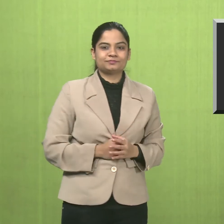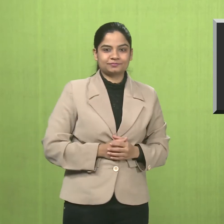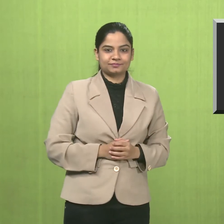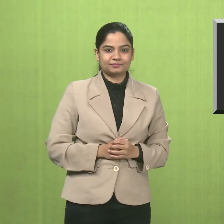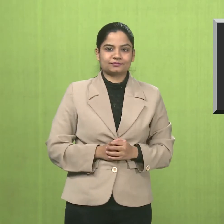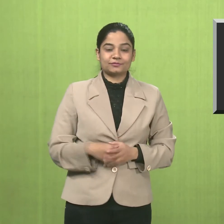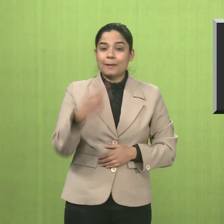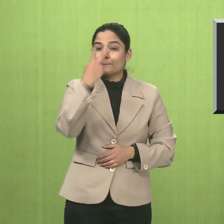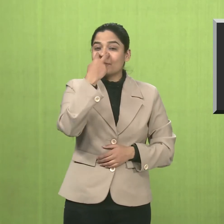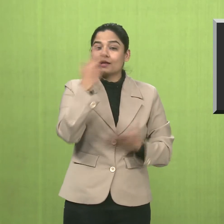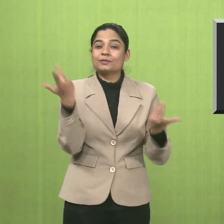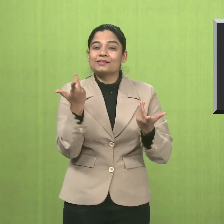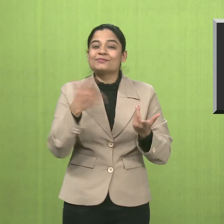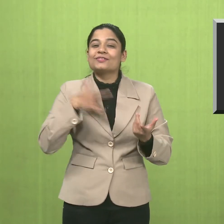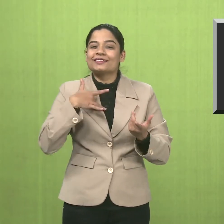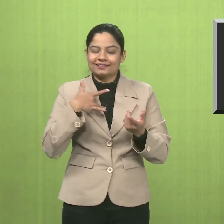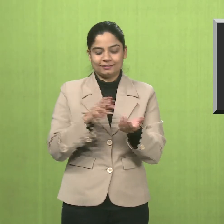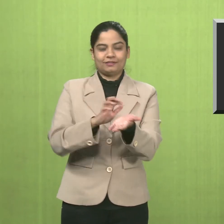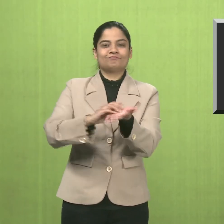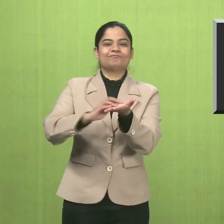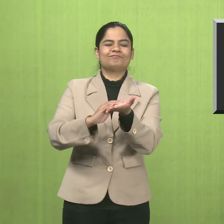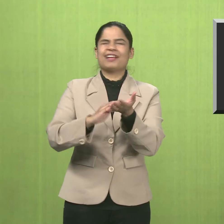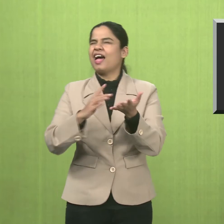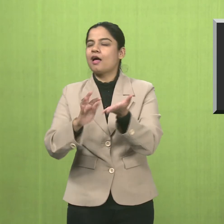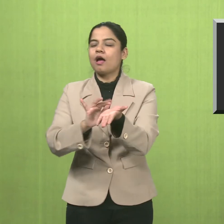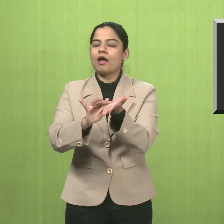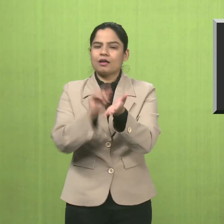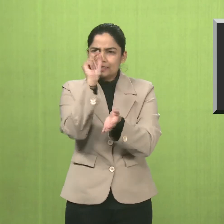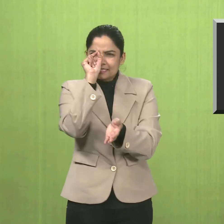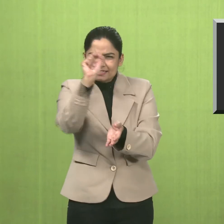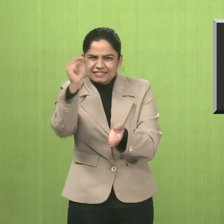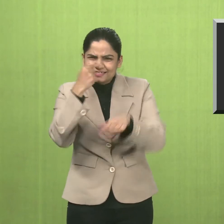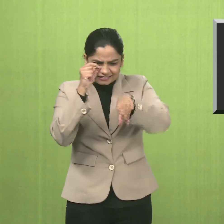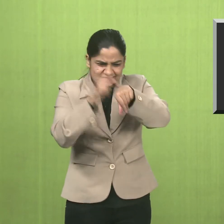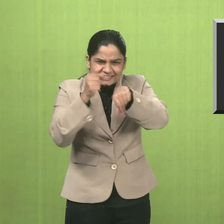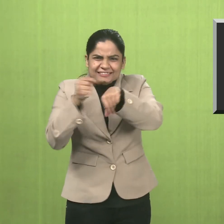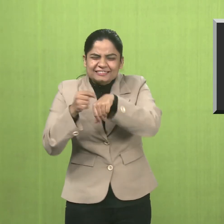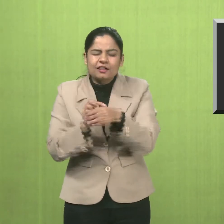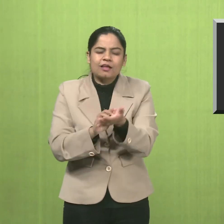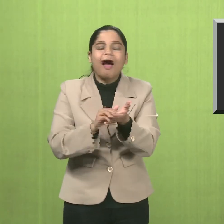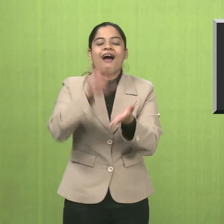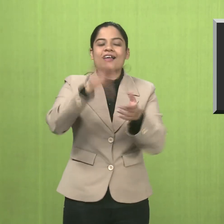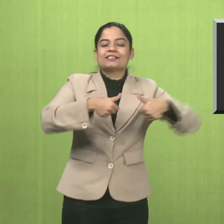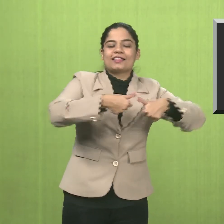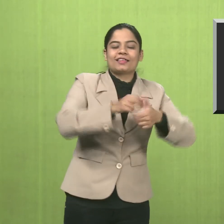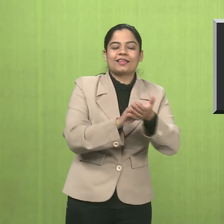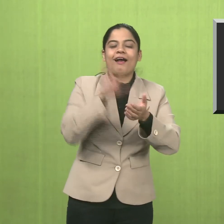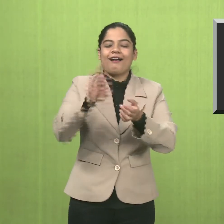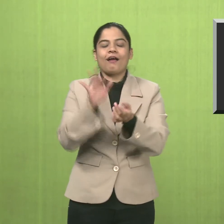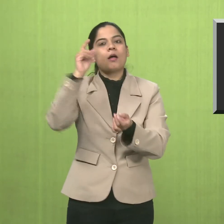groups. For blind people, Braille, teach them Braille, arrange Brailles like a dotted form so that they